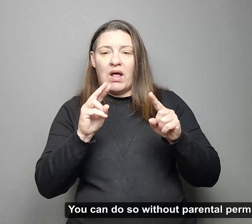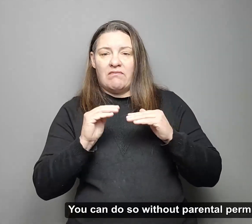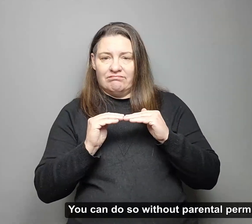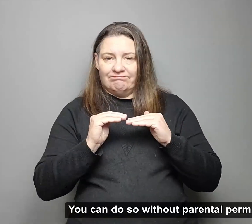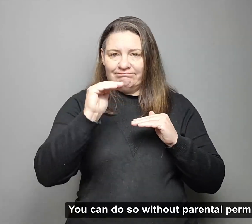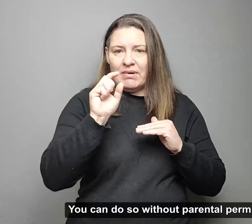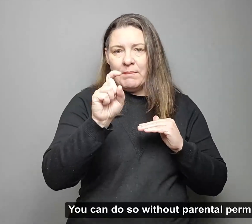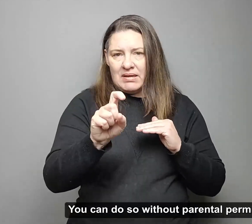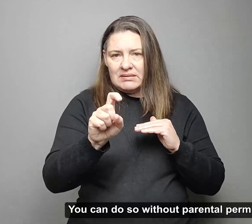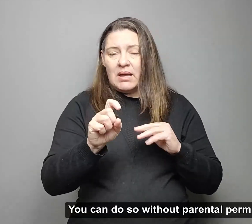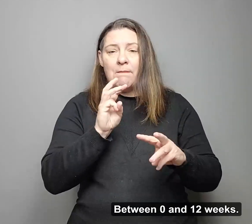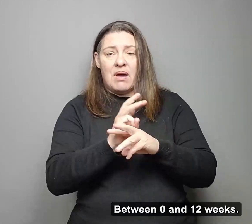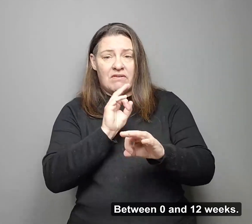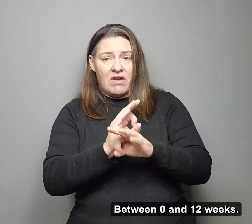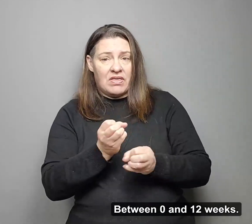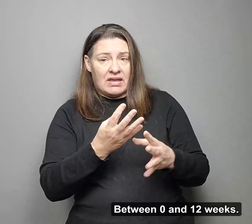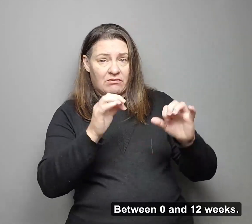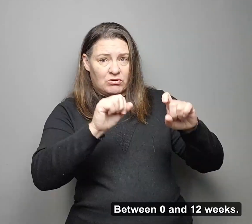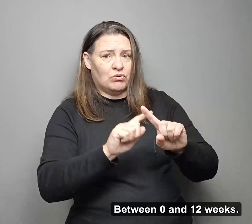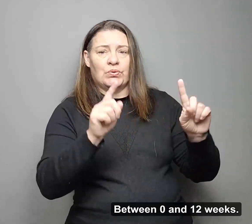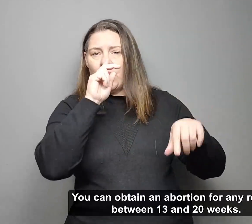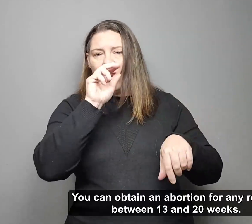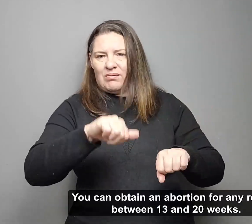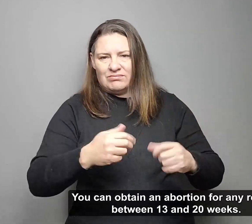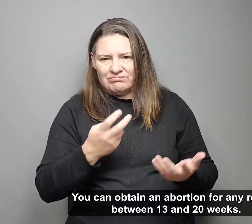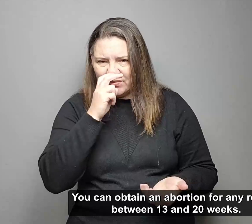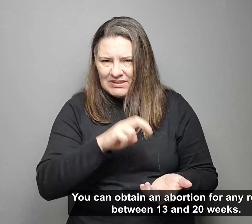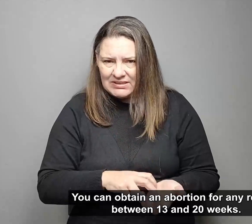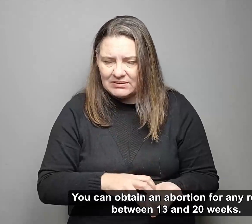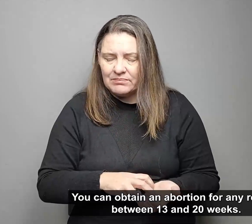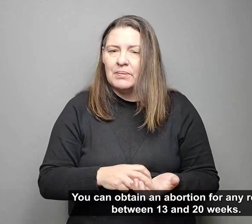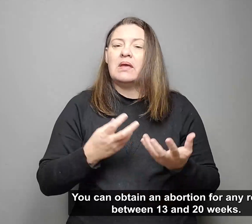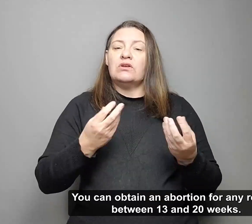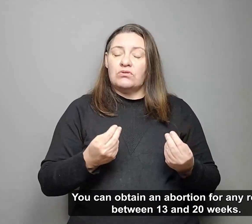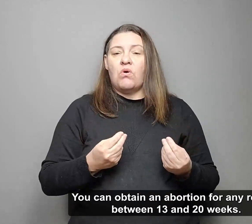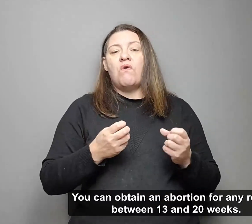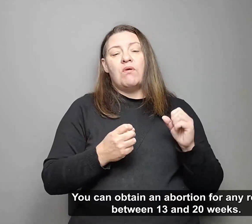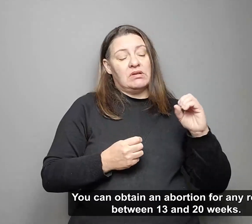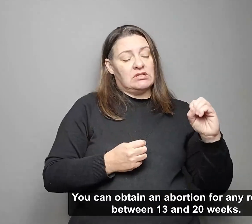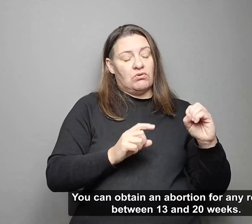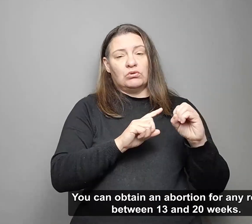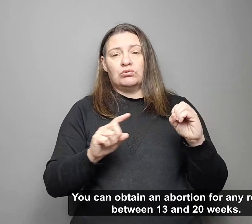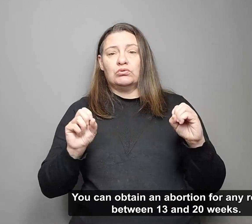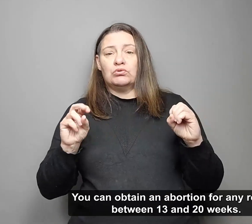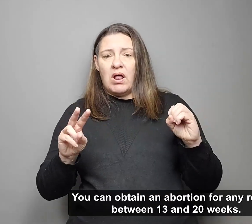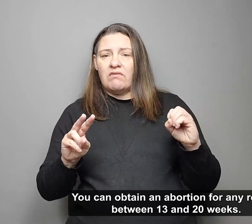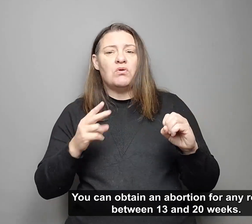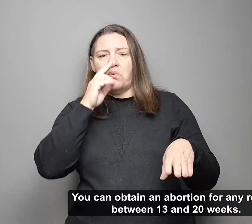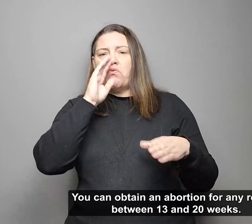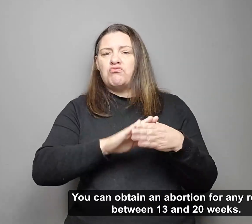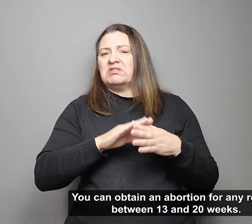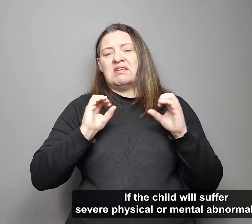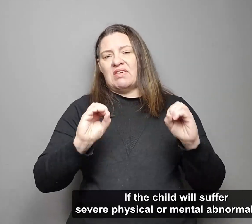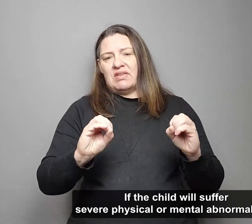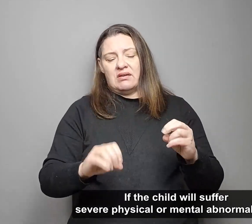without parental permission. Between 0 and 12 weeks, you can obtain an abortion for any reason. Between 13 and 20